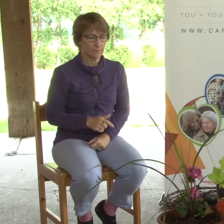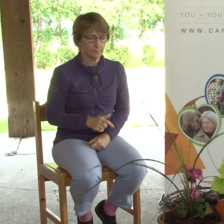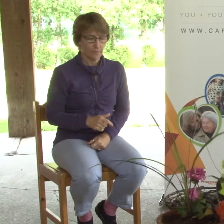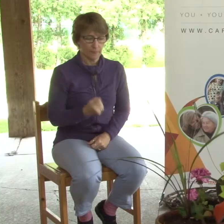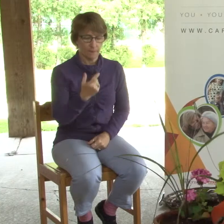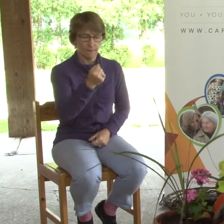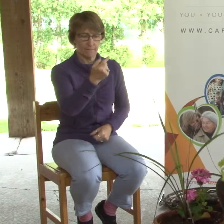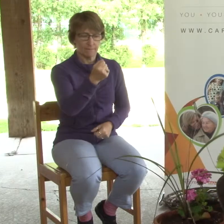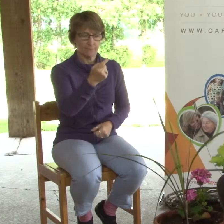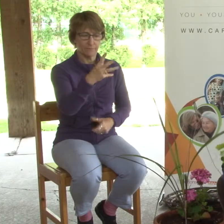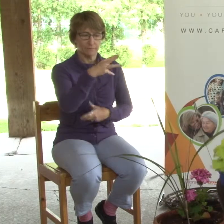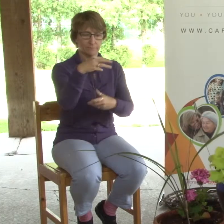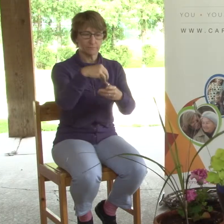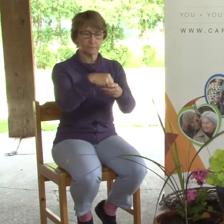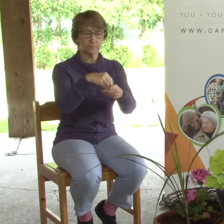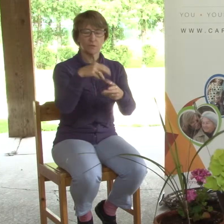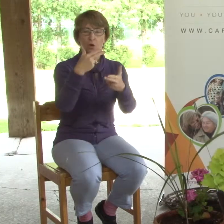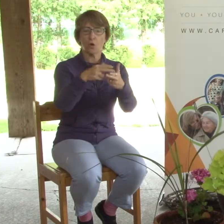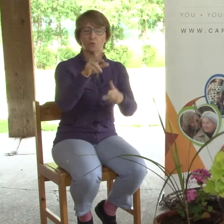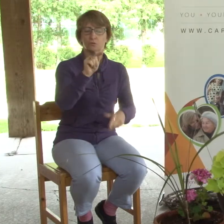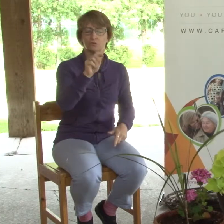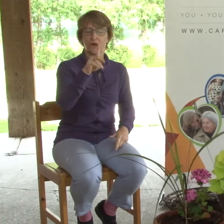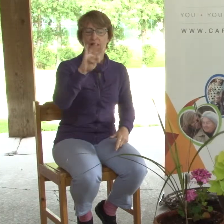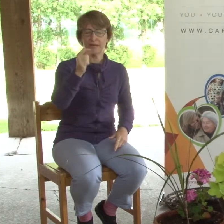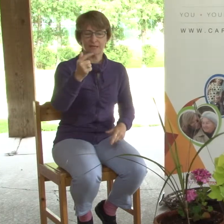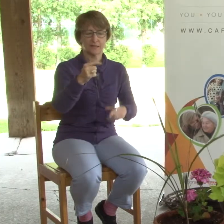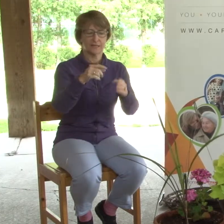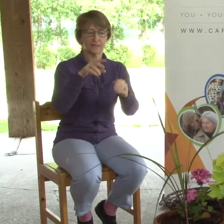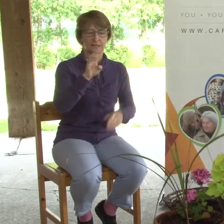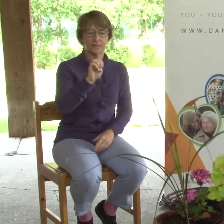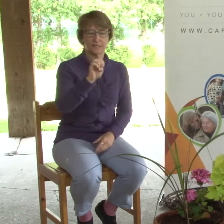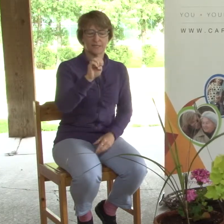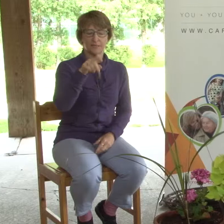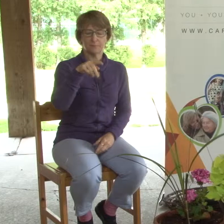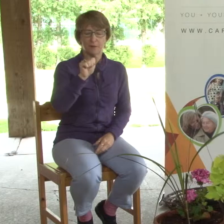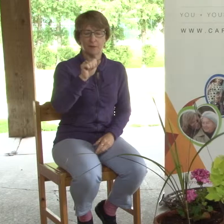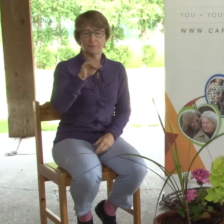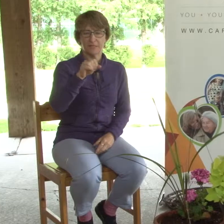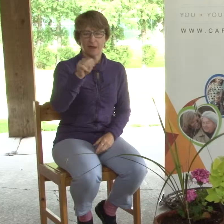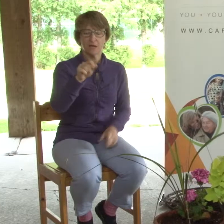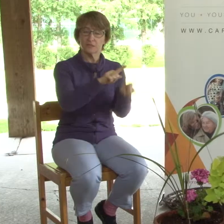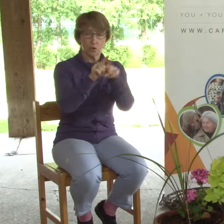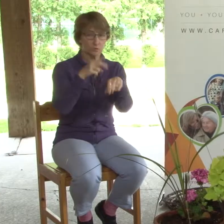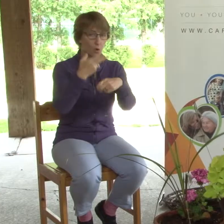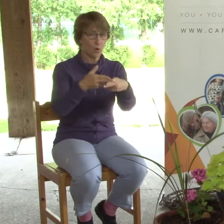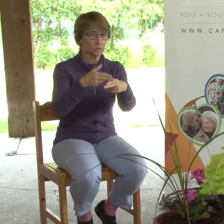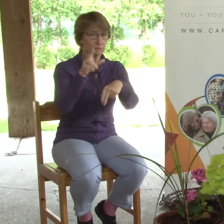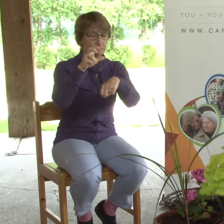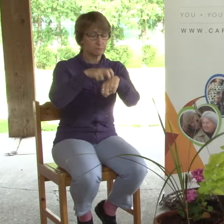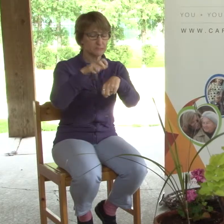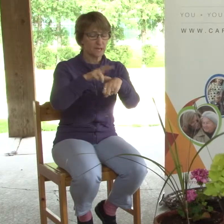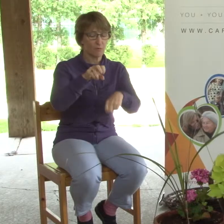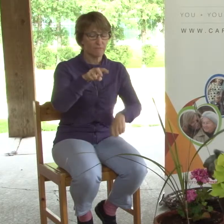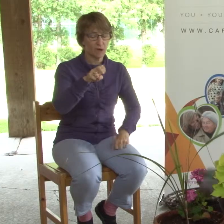I'm also going to put in the container a trailing plant. This is Ipomoea, and it's also called potato vine.